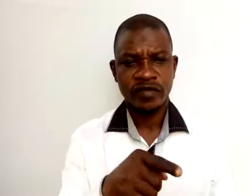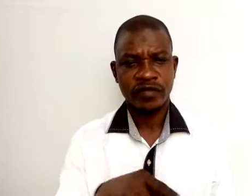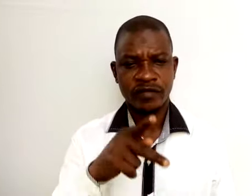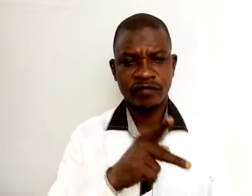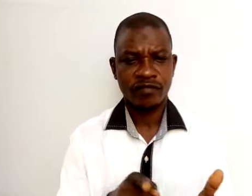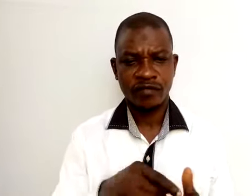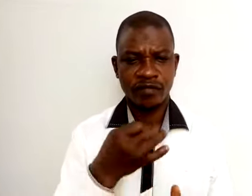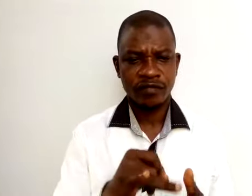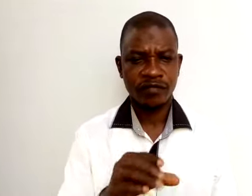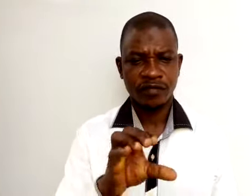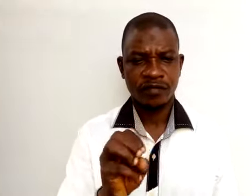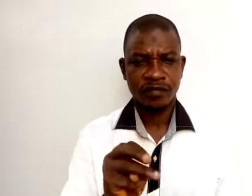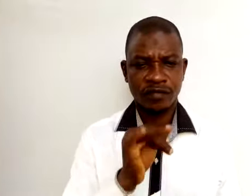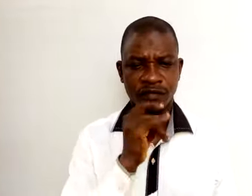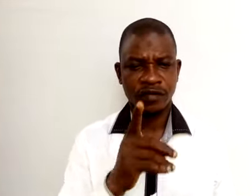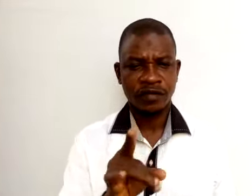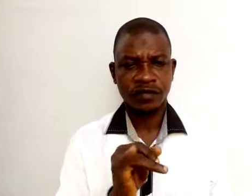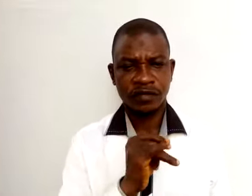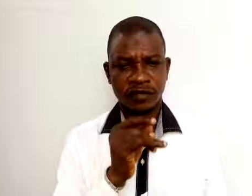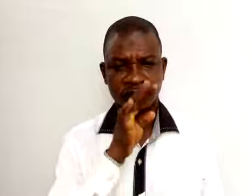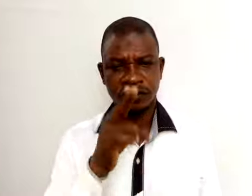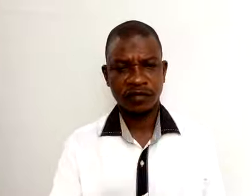of the commodity increases.